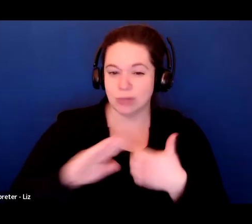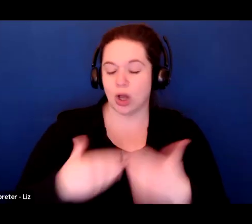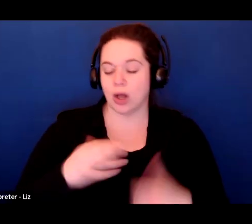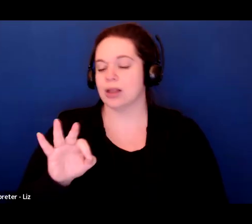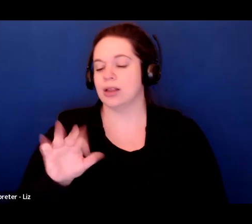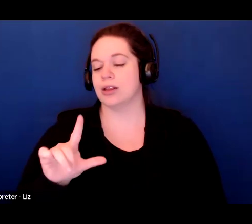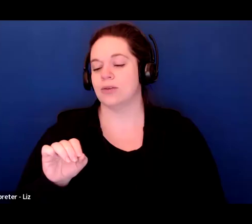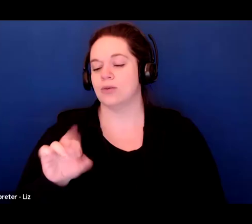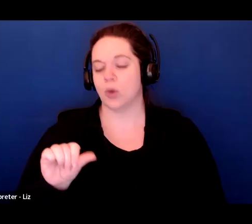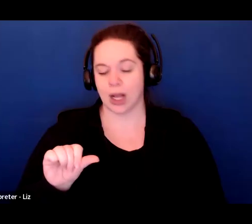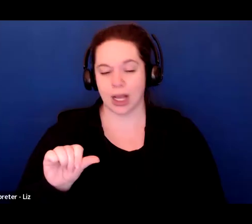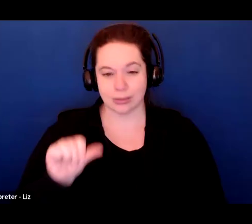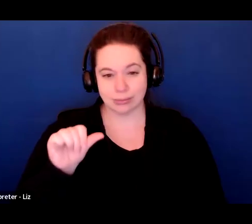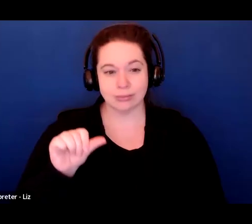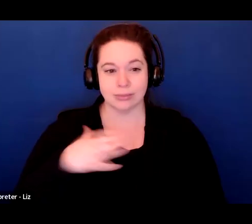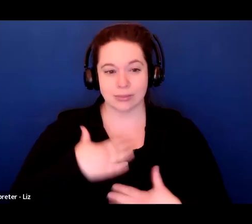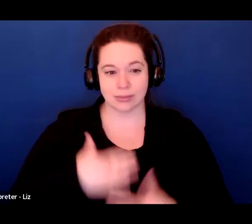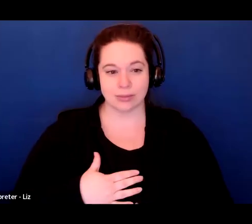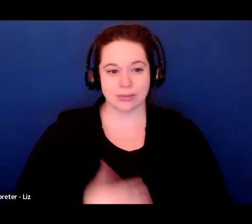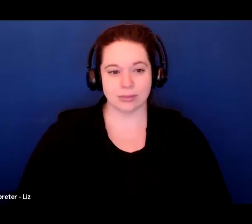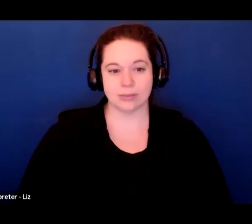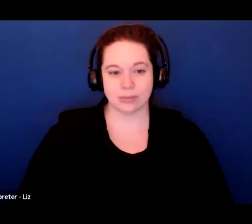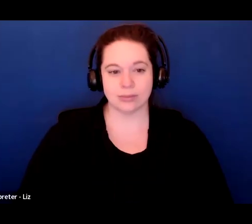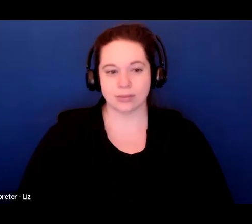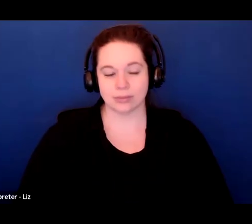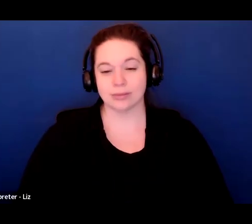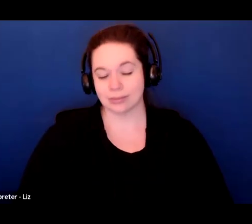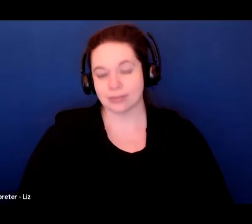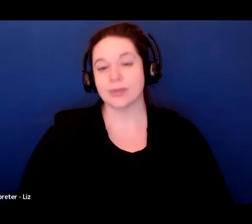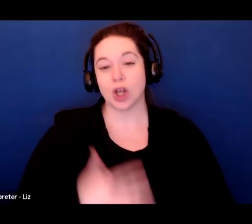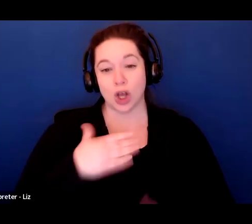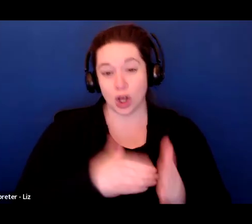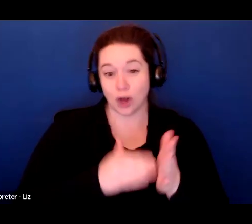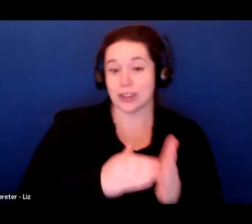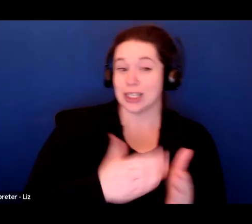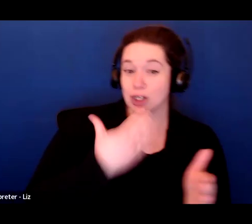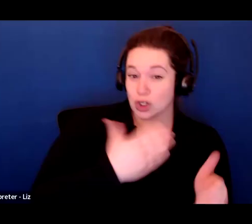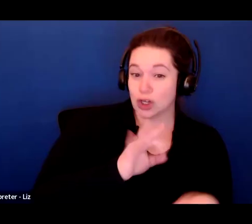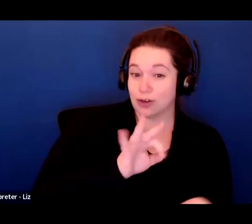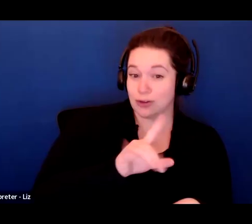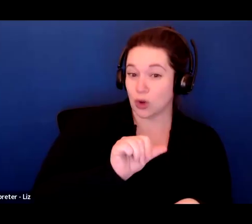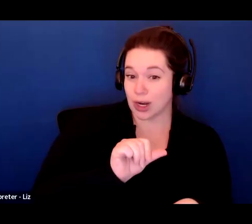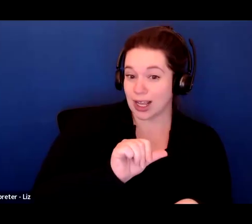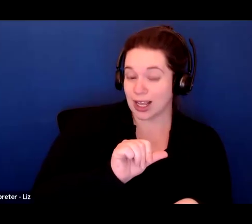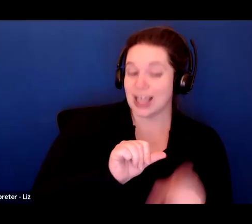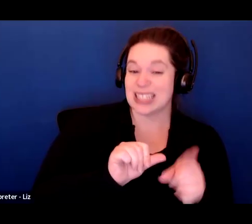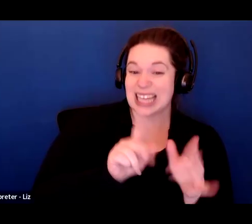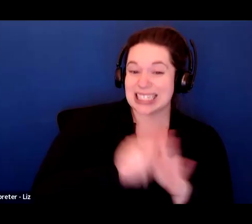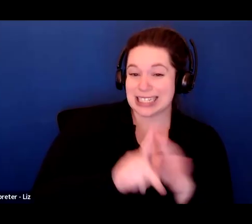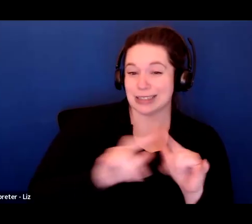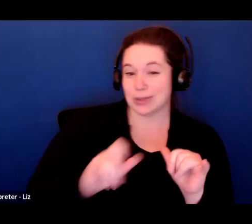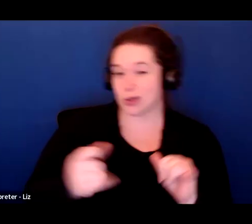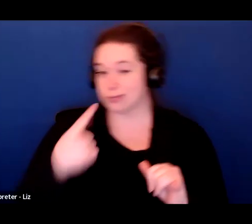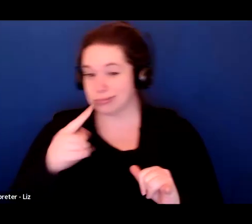in your body. Often good flora goes along with bad bacteria that's in the flora of your body. And so that's